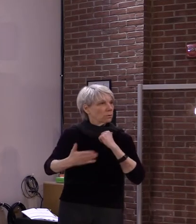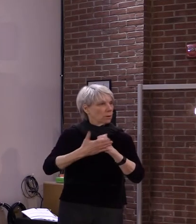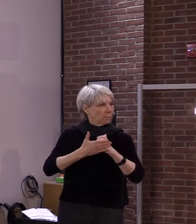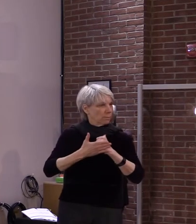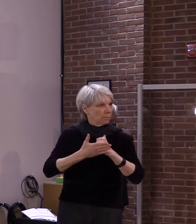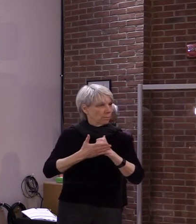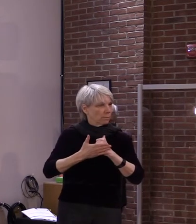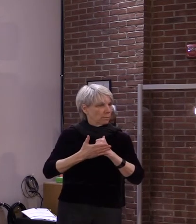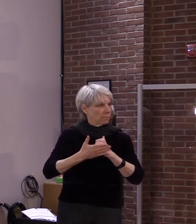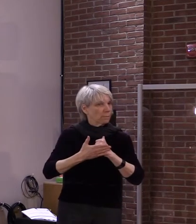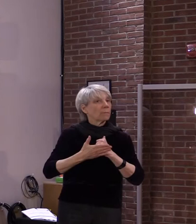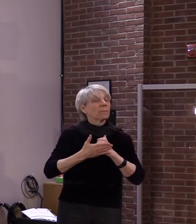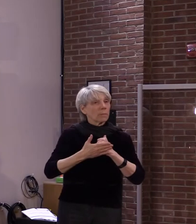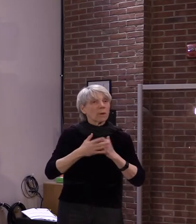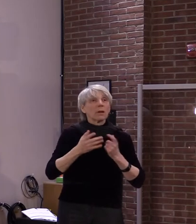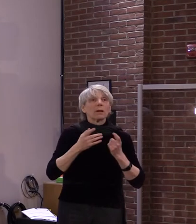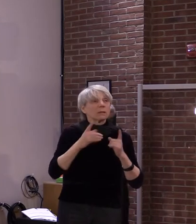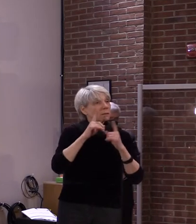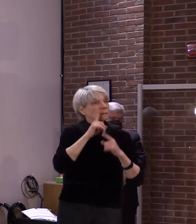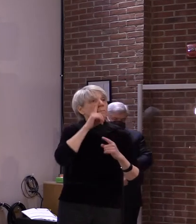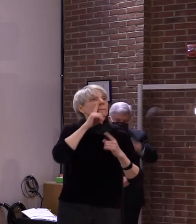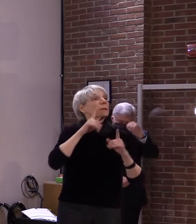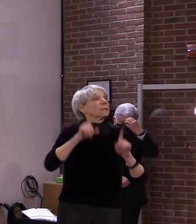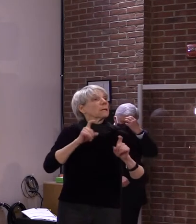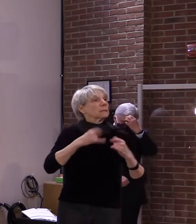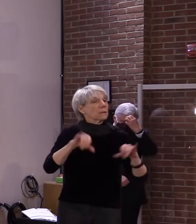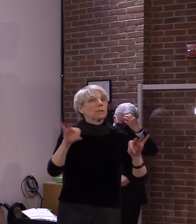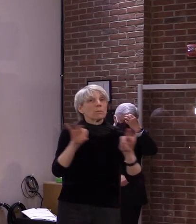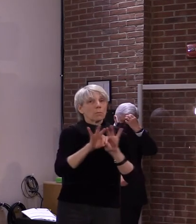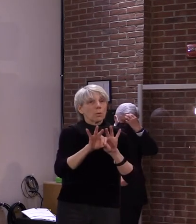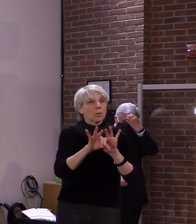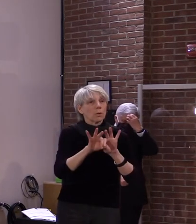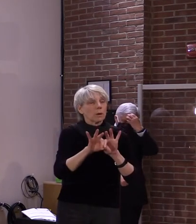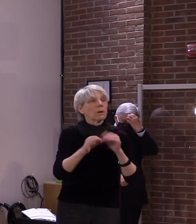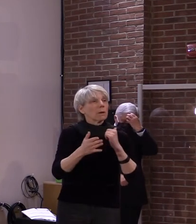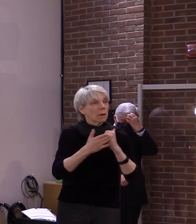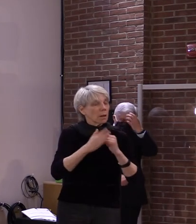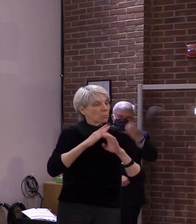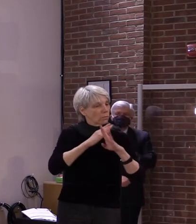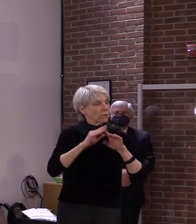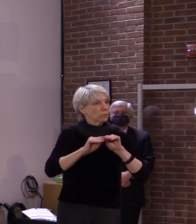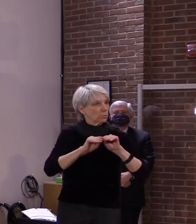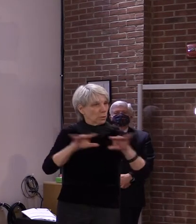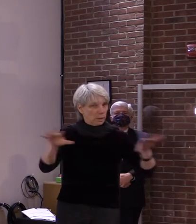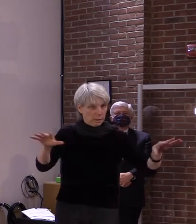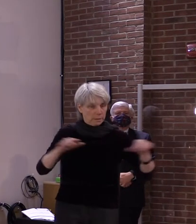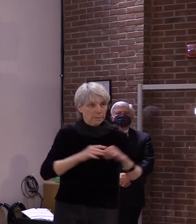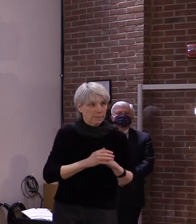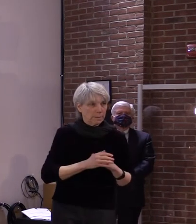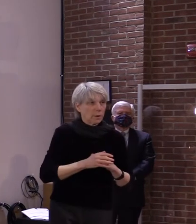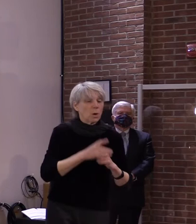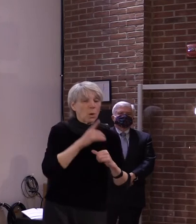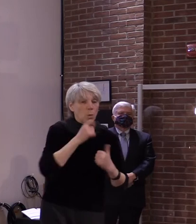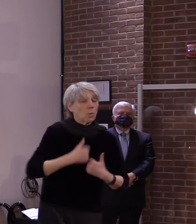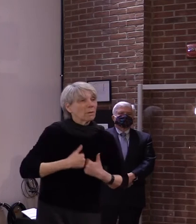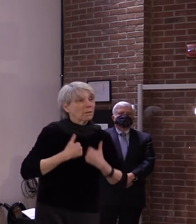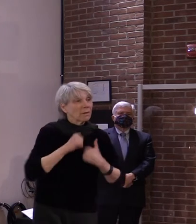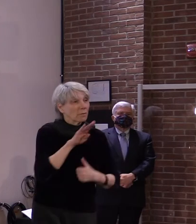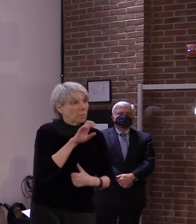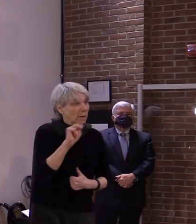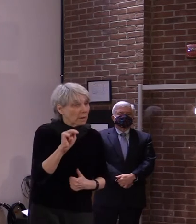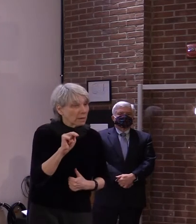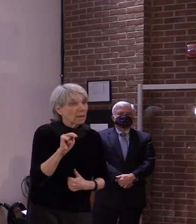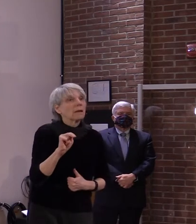first step in our continued effort to contain the spread of the virus and we want all residents of the county to have ready